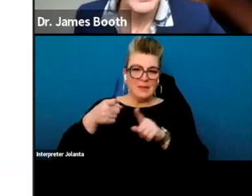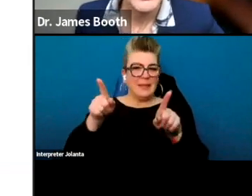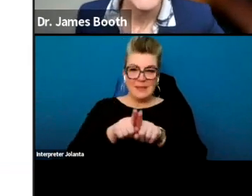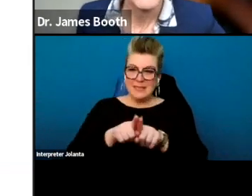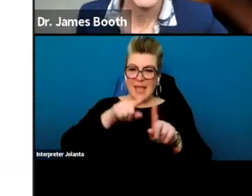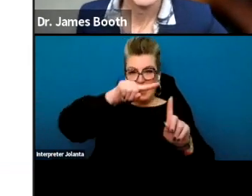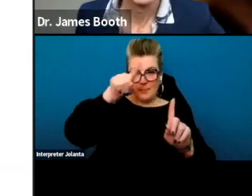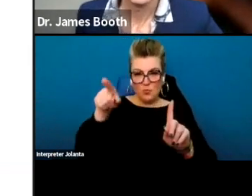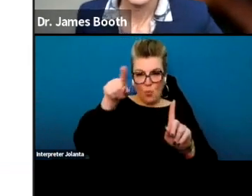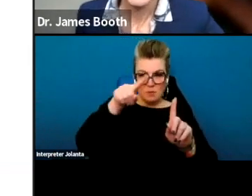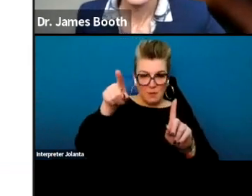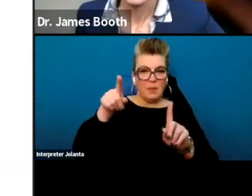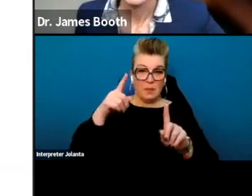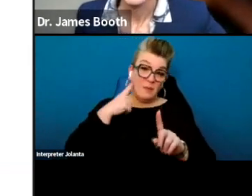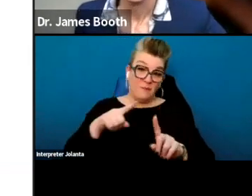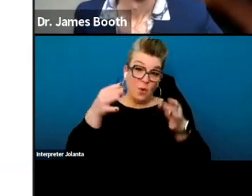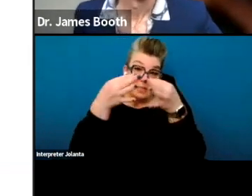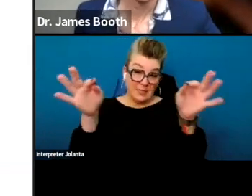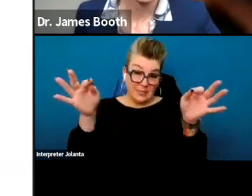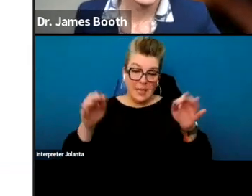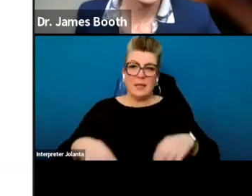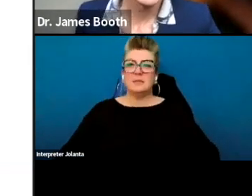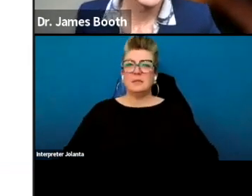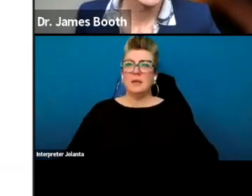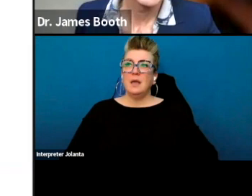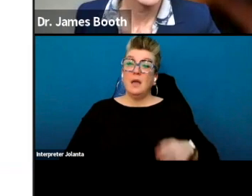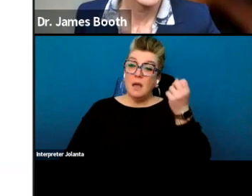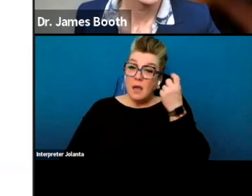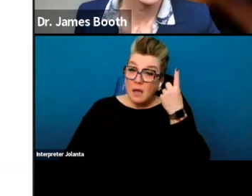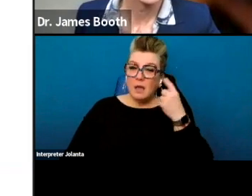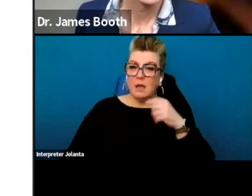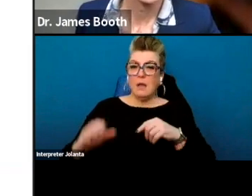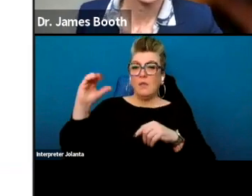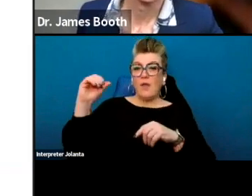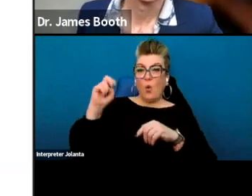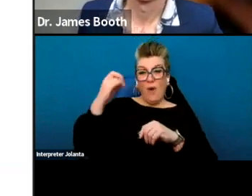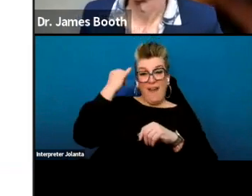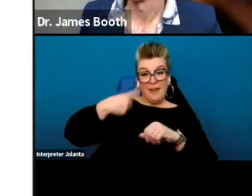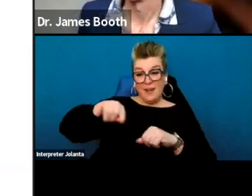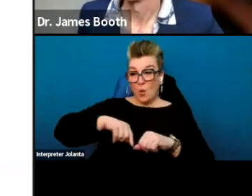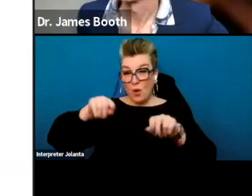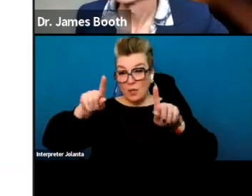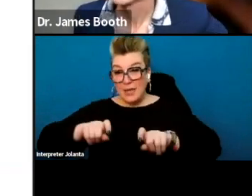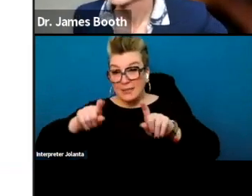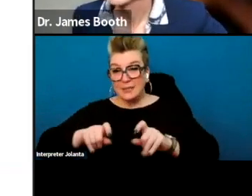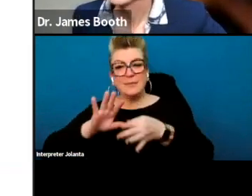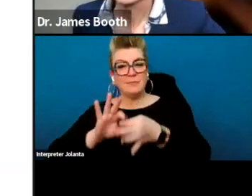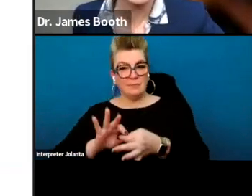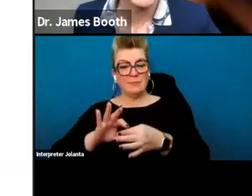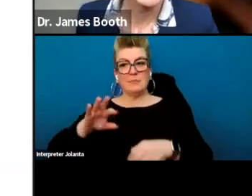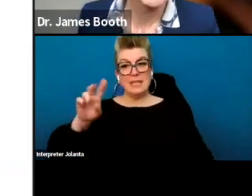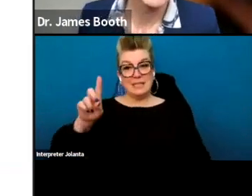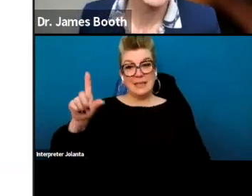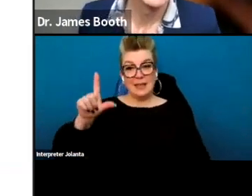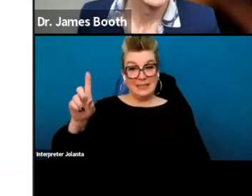pathway for syntax. But the core idea that we're testing in terms of developmental language disorder in